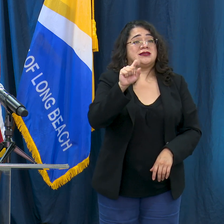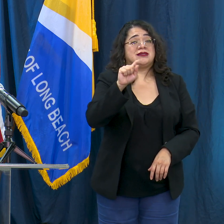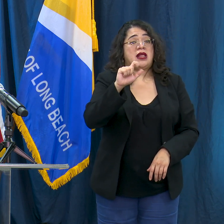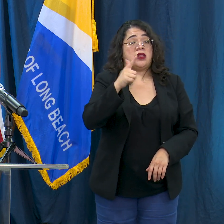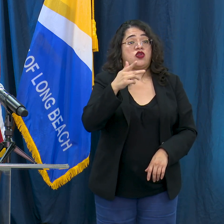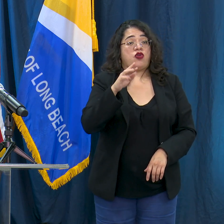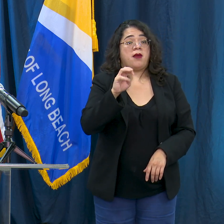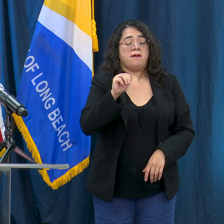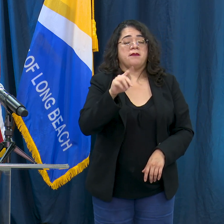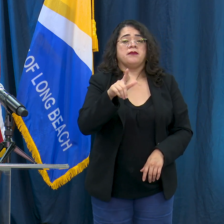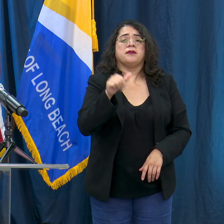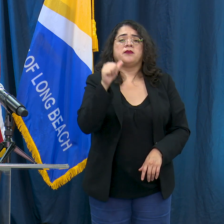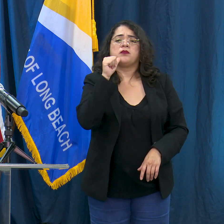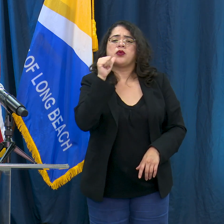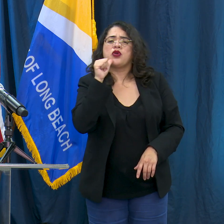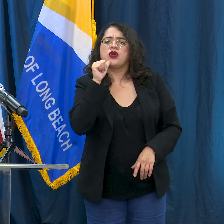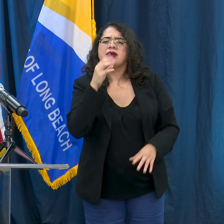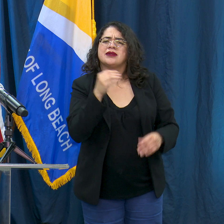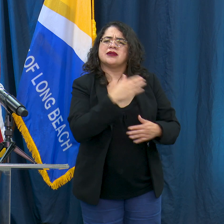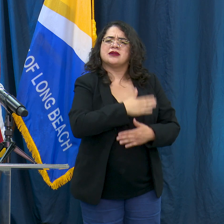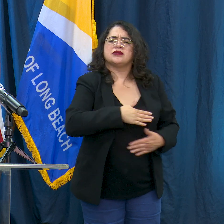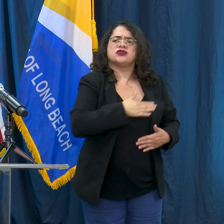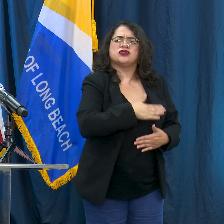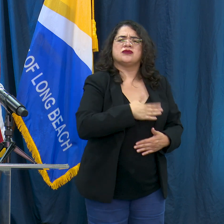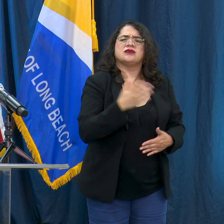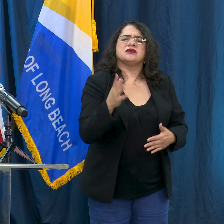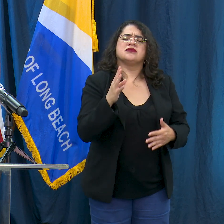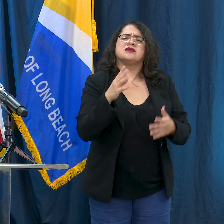family entertainment. Can you speak a little bit more to the